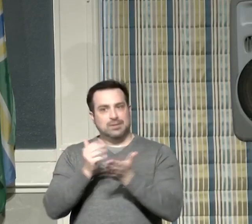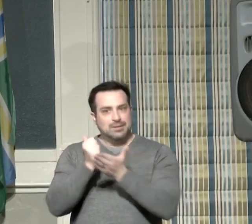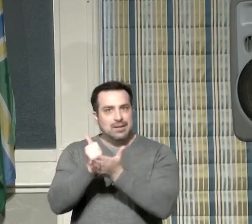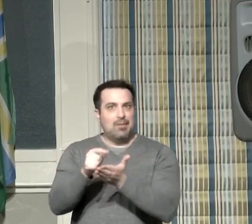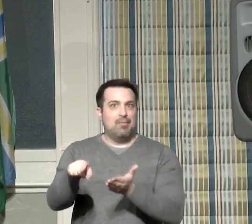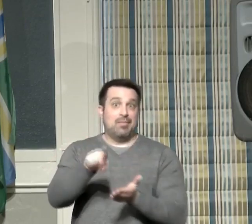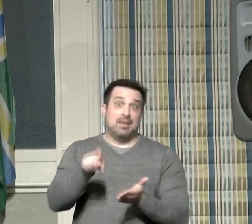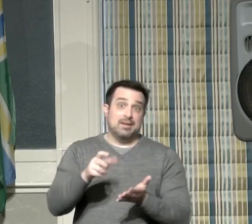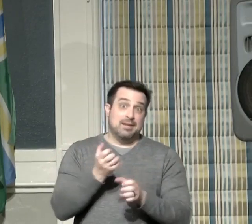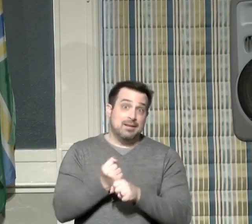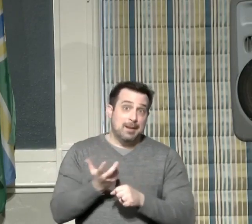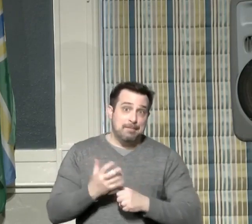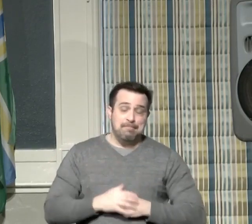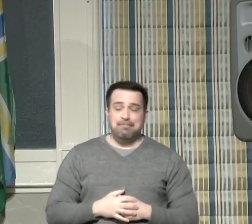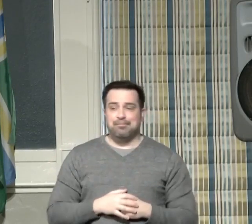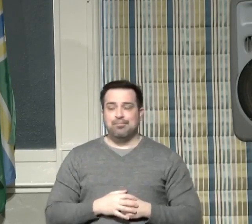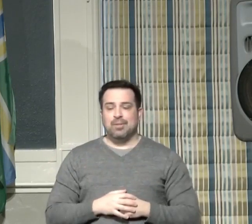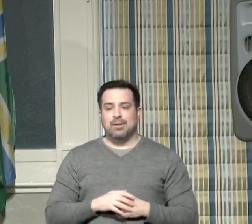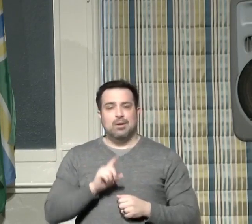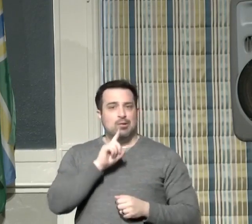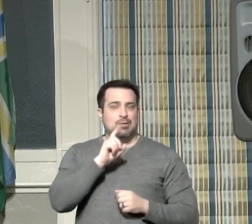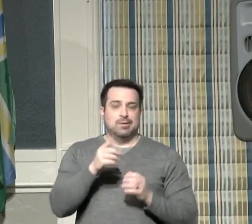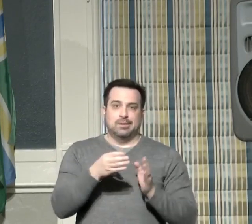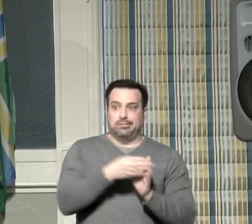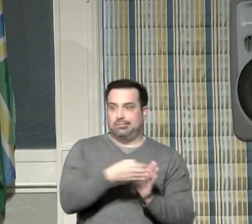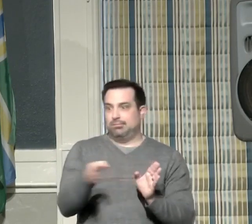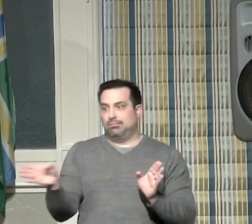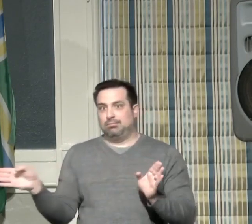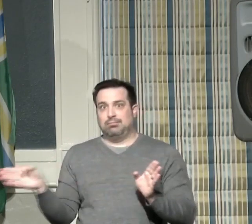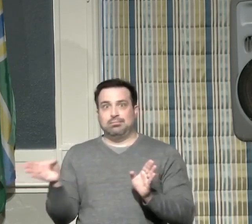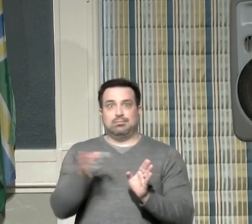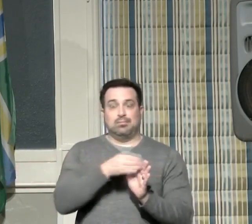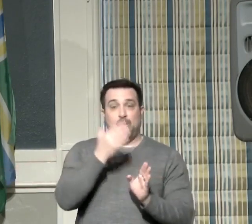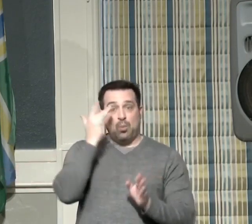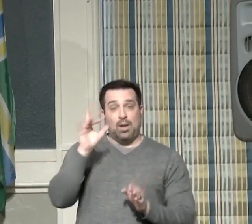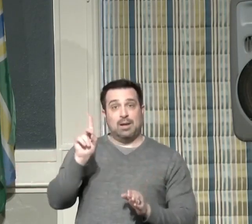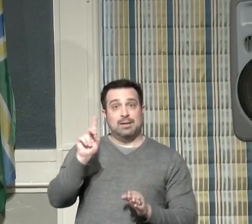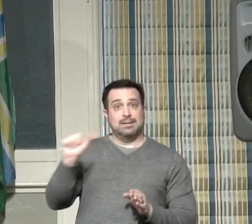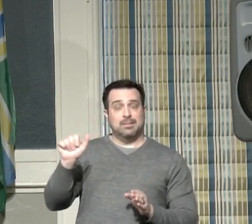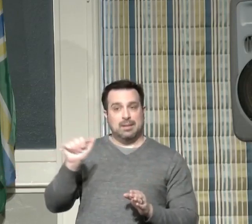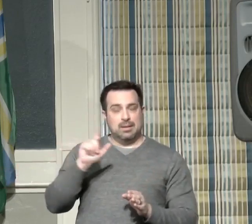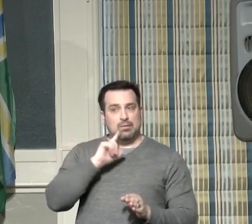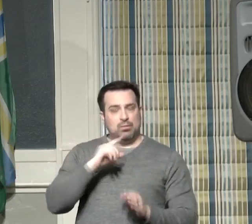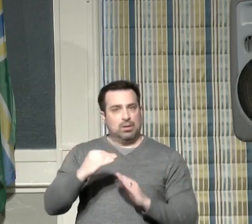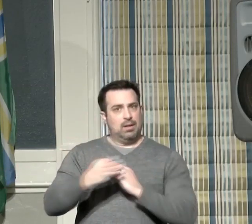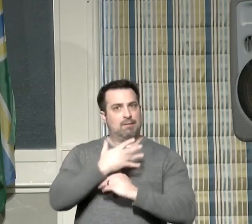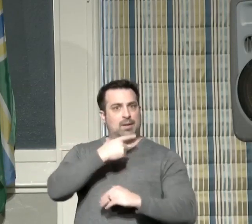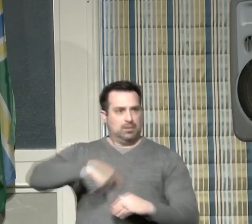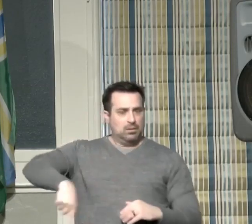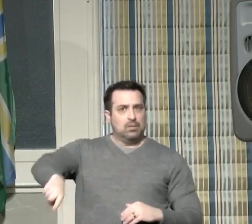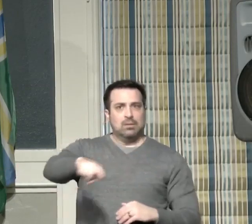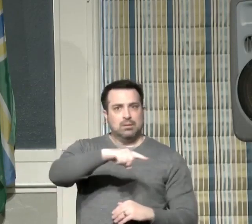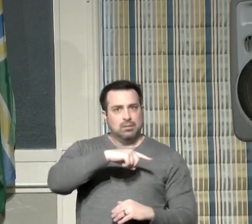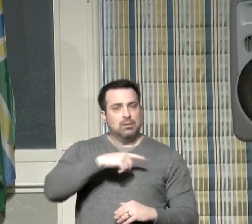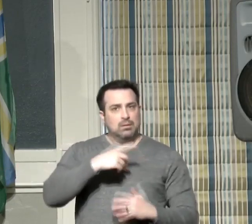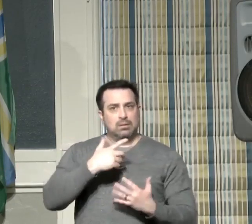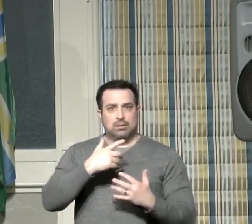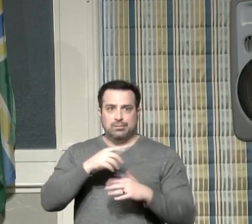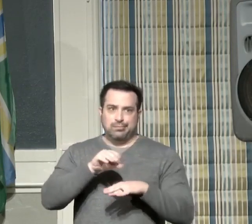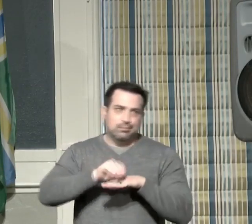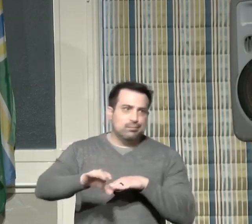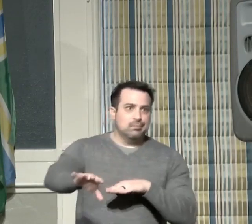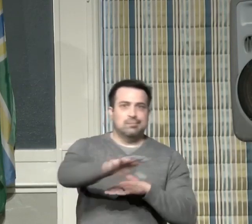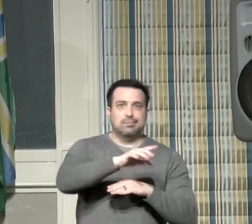need. It's very wide ranging, because disability touches us all and touches all parts of life. It